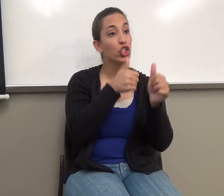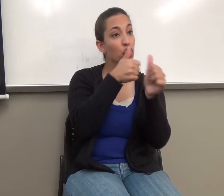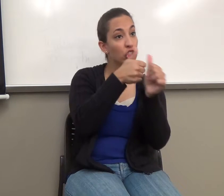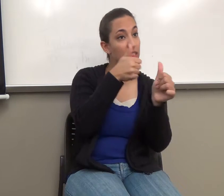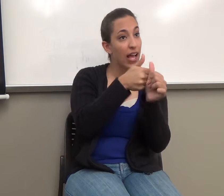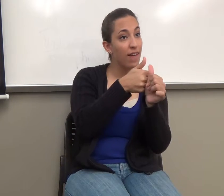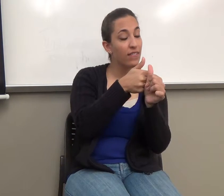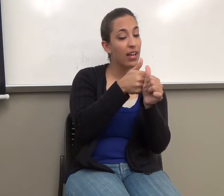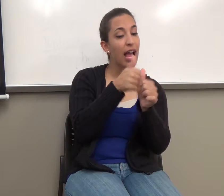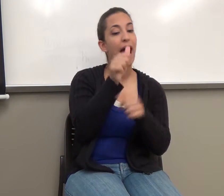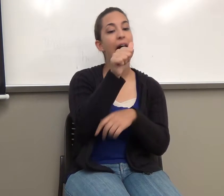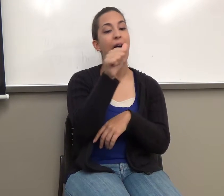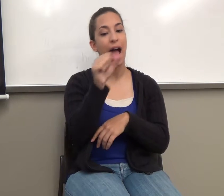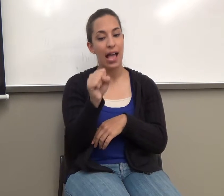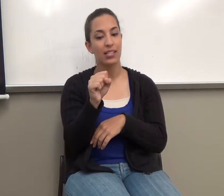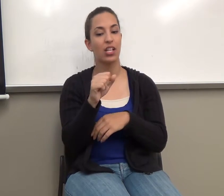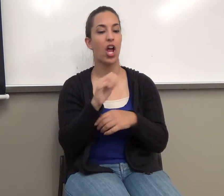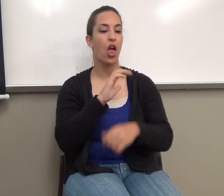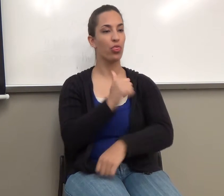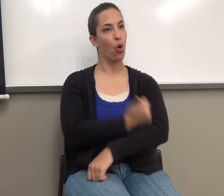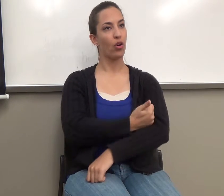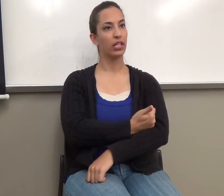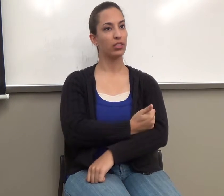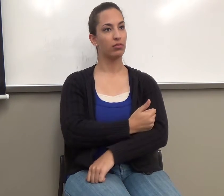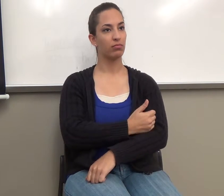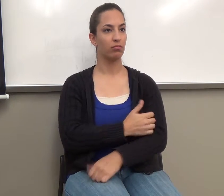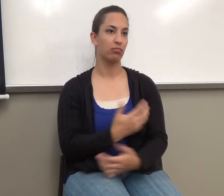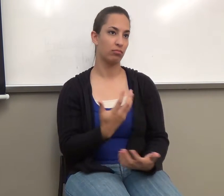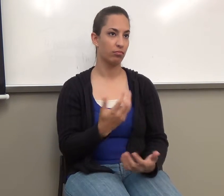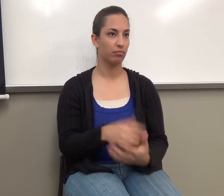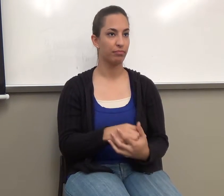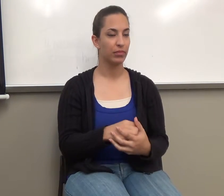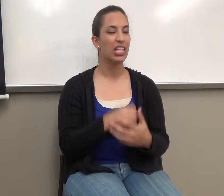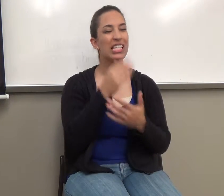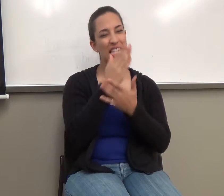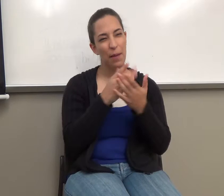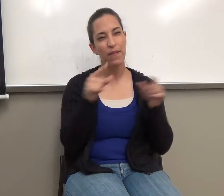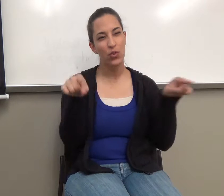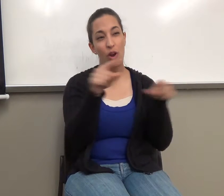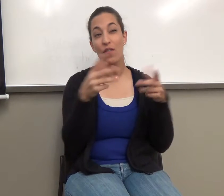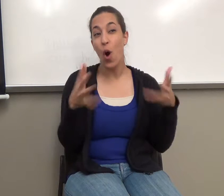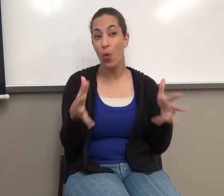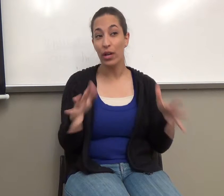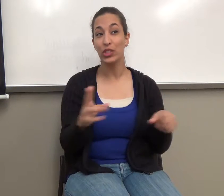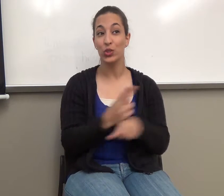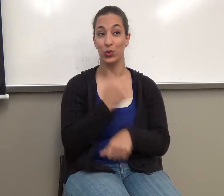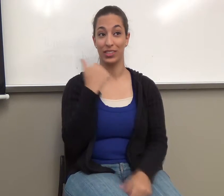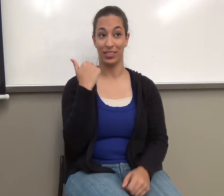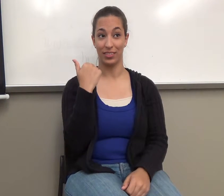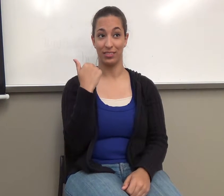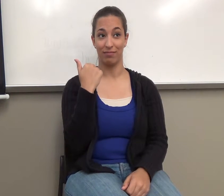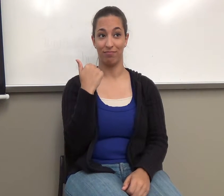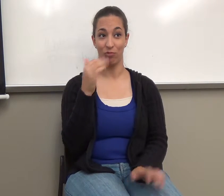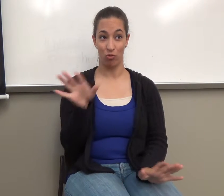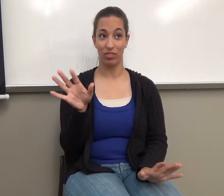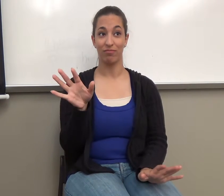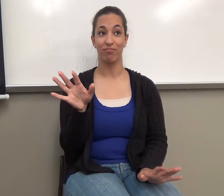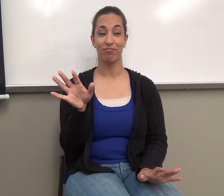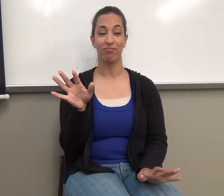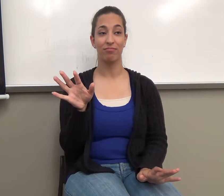as an Authority. Now, some of you have already used this, okay? Well,